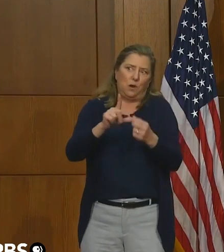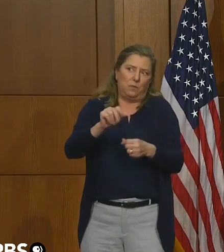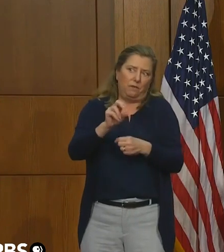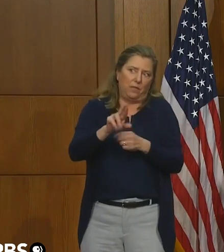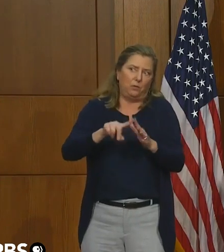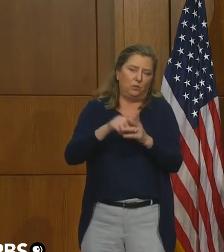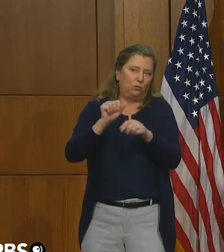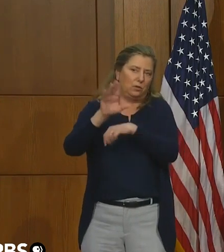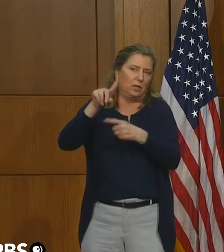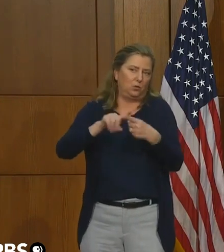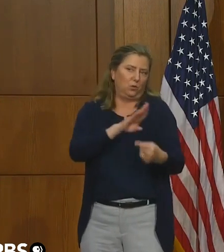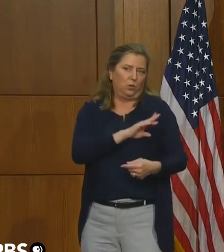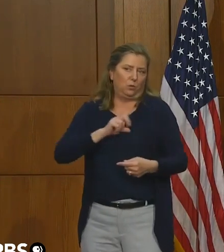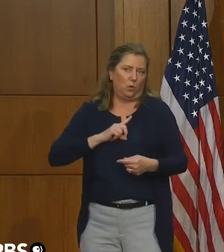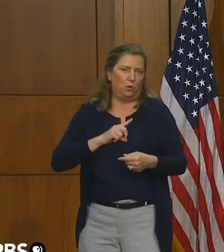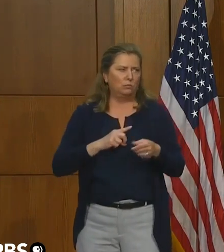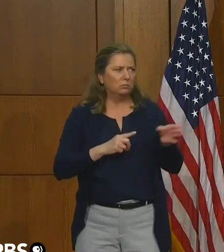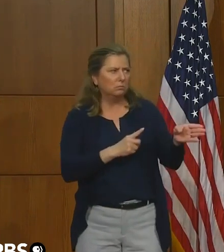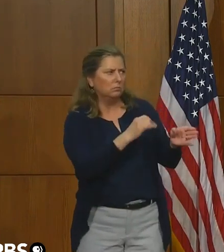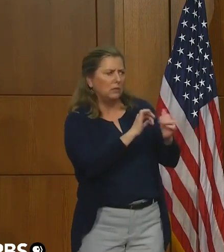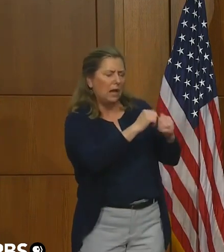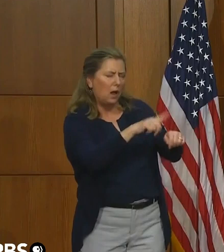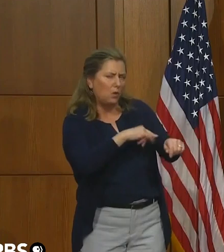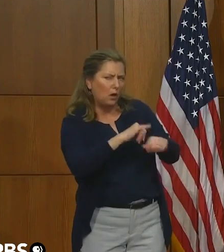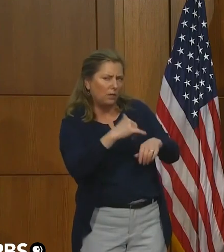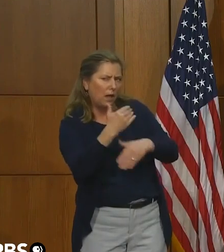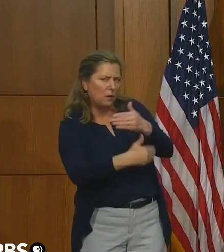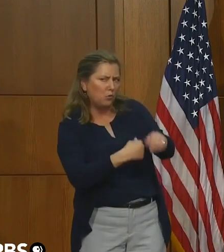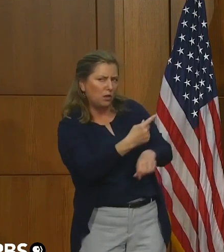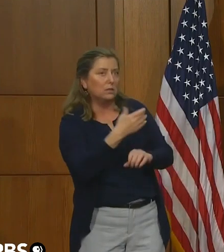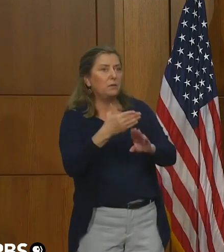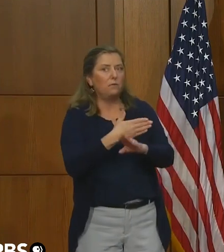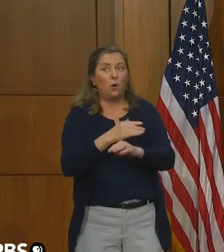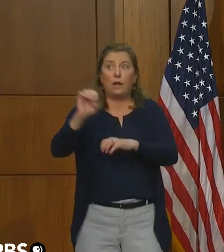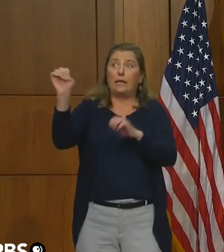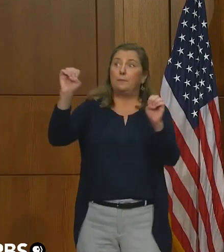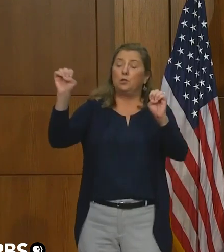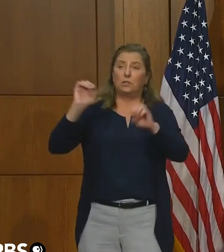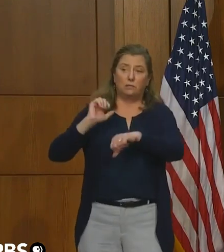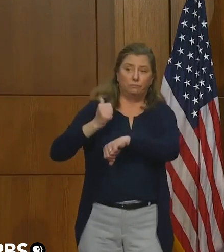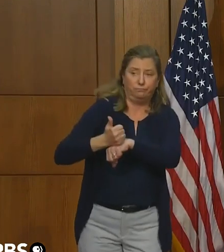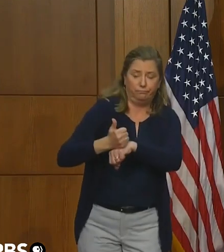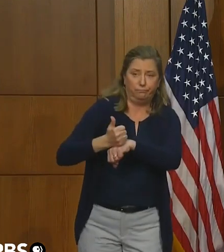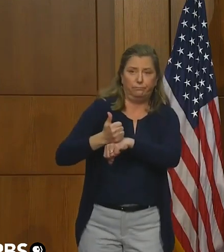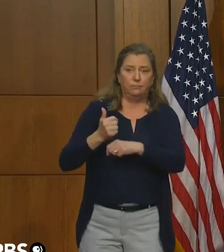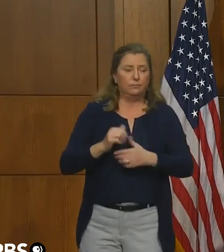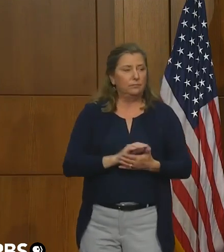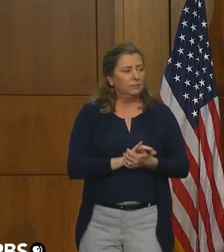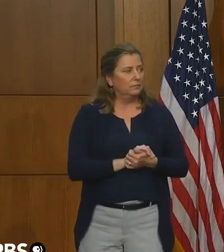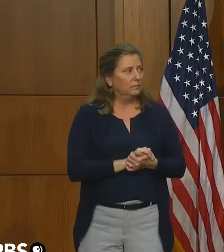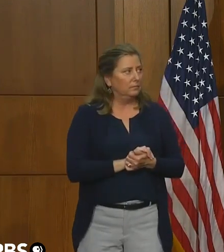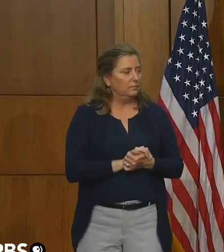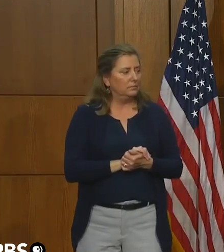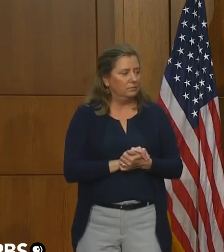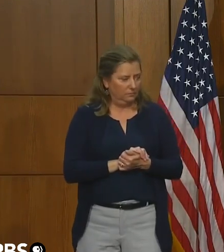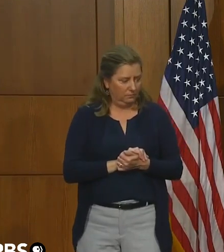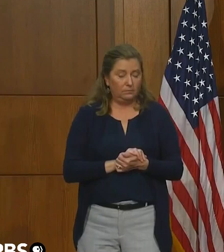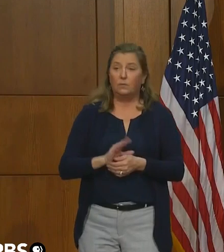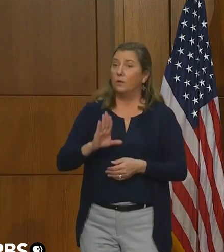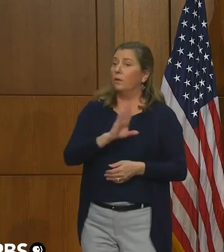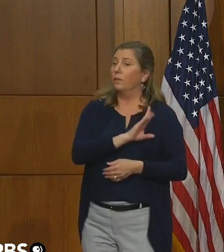send to the board. How long would that process take before the emergency standards may be in place that can be enforced? The board